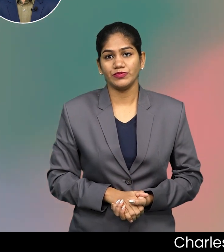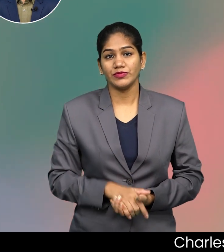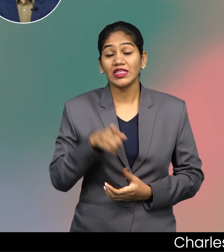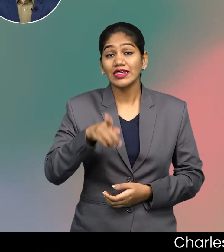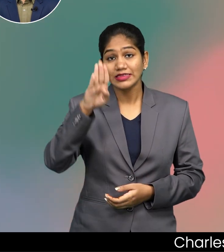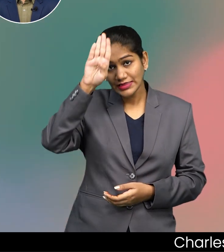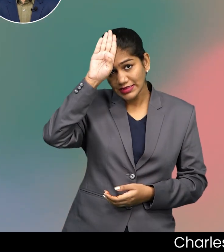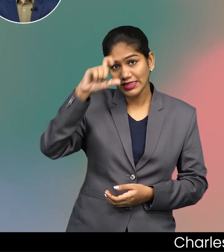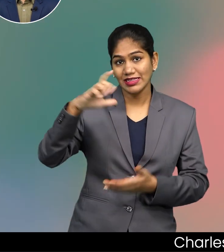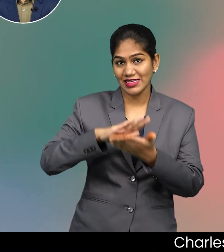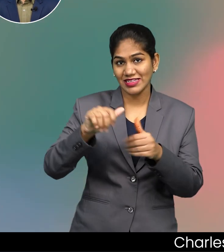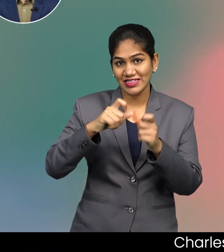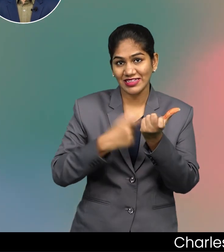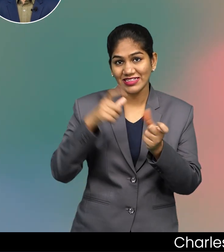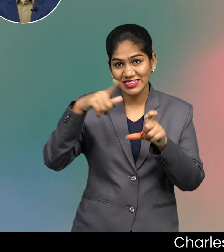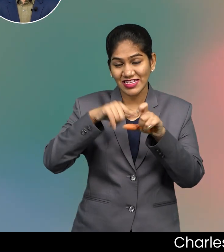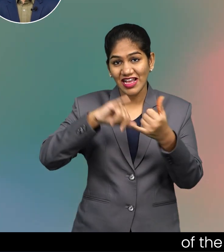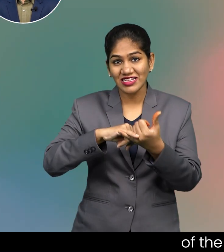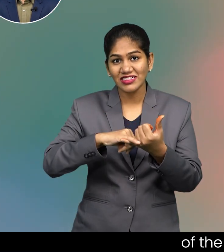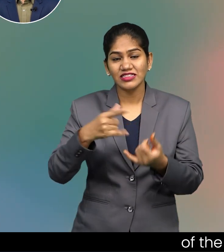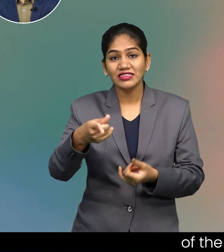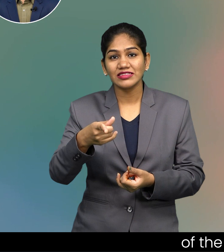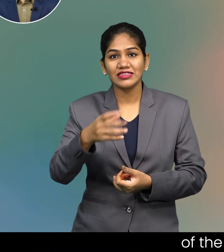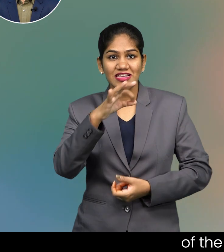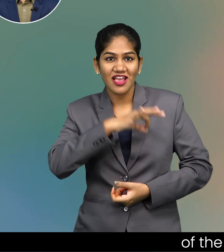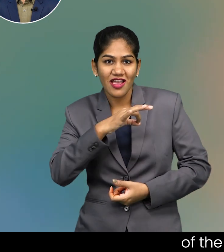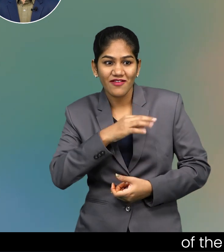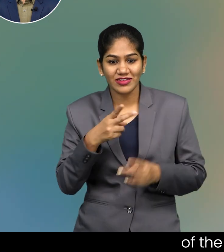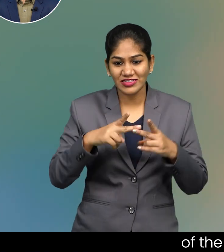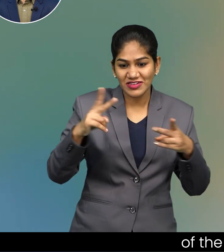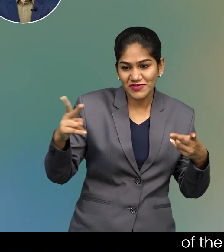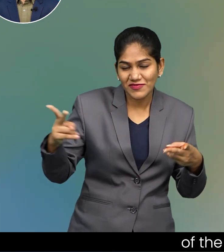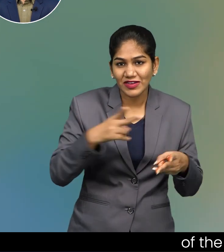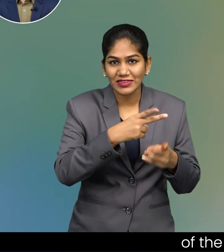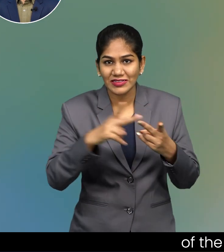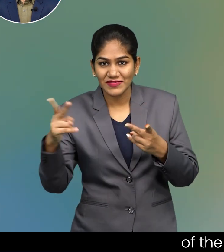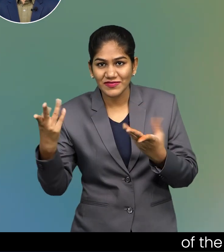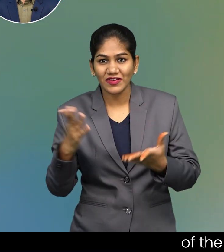Charles I took advantage of the differences between